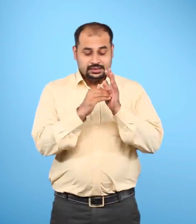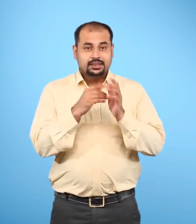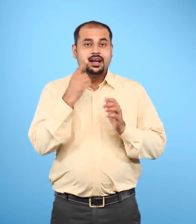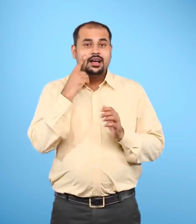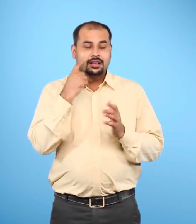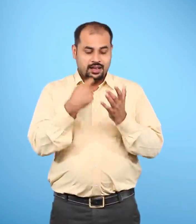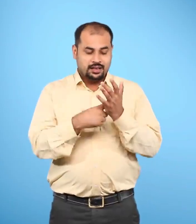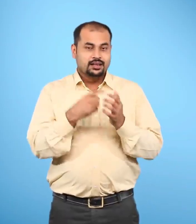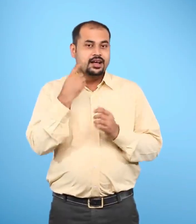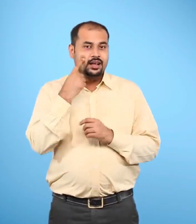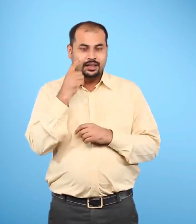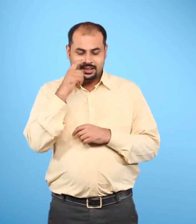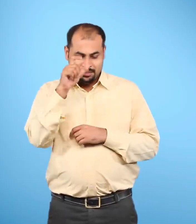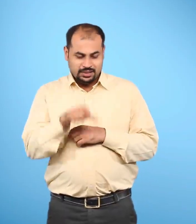Ch-3 went to a shop